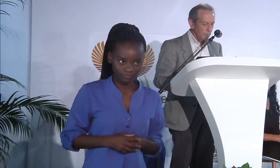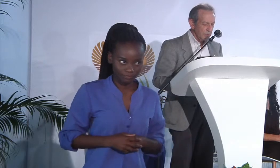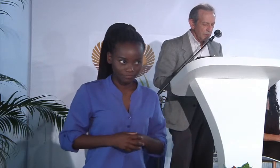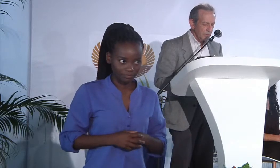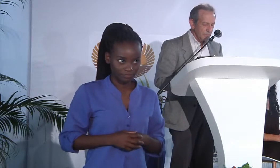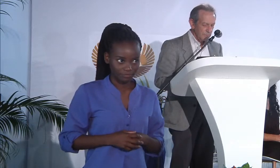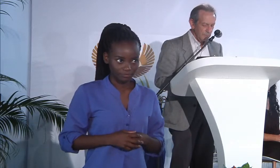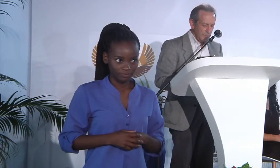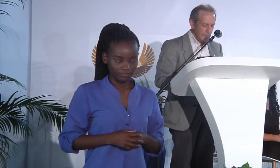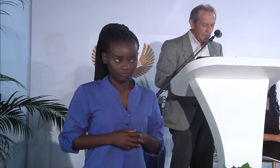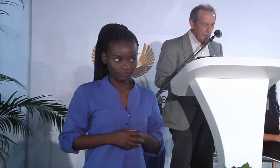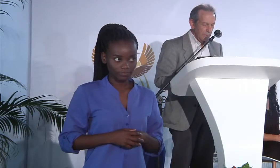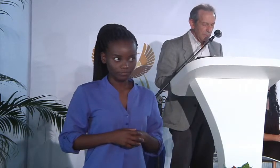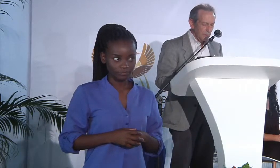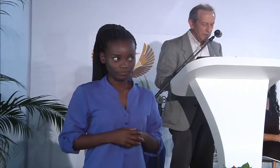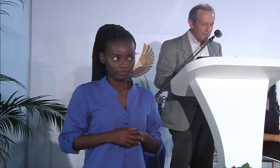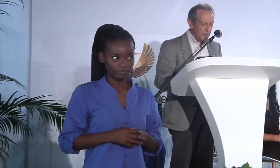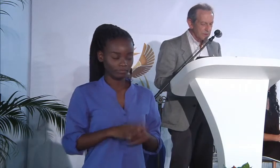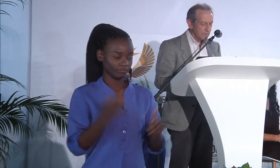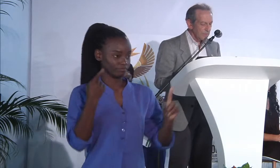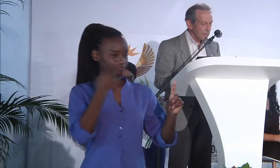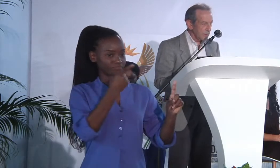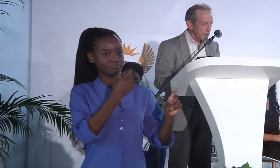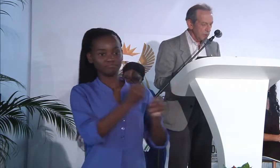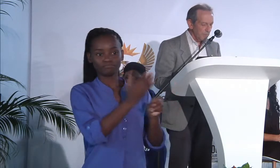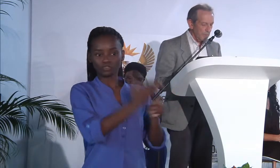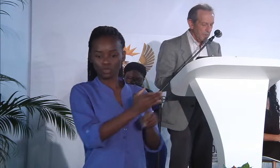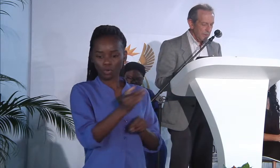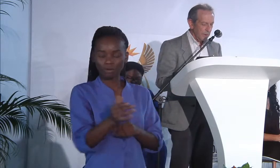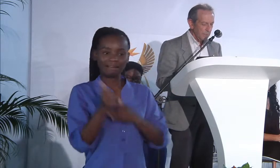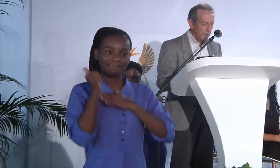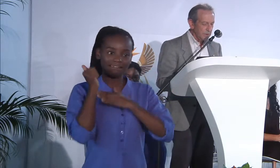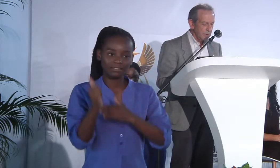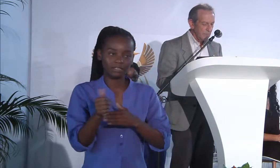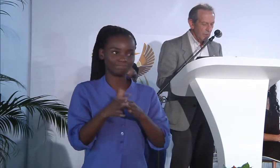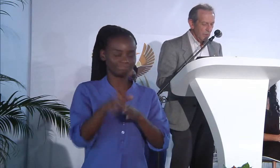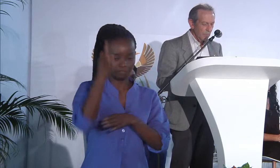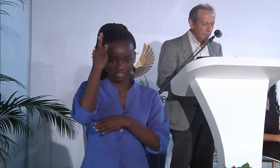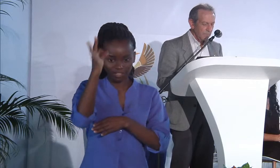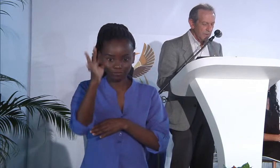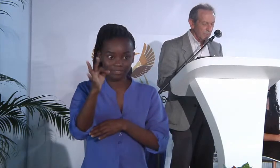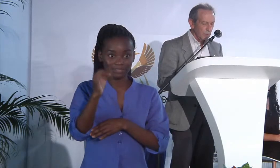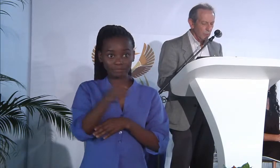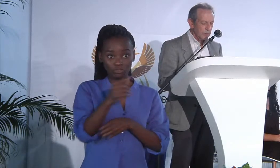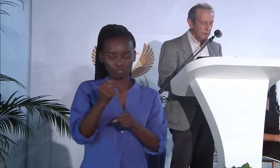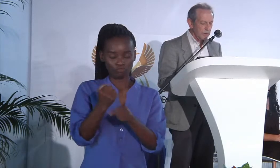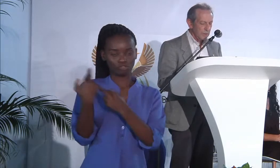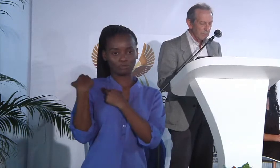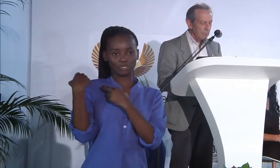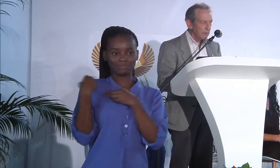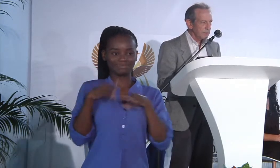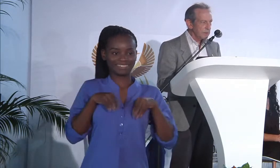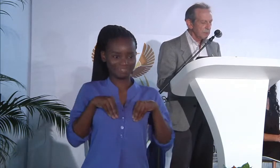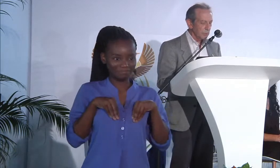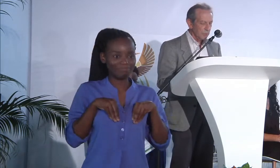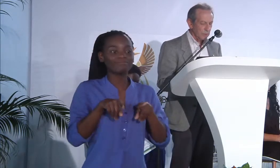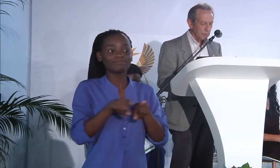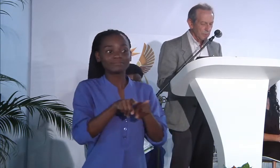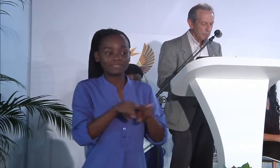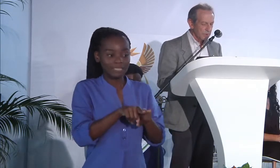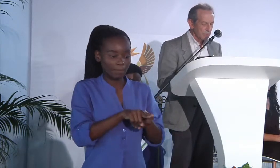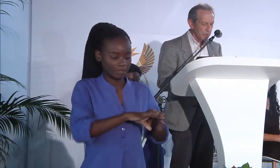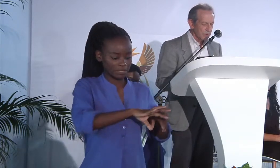Further objectives: promote governance, leadership, accountability for an effective, coordinated,